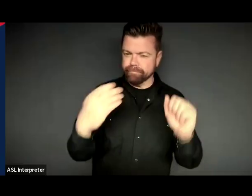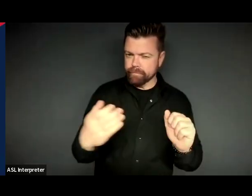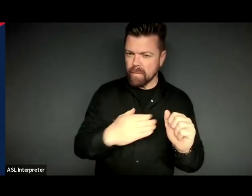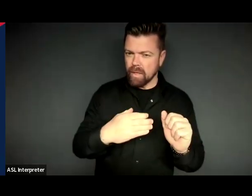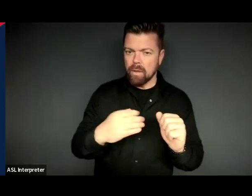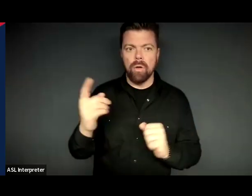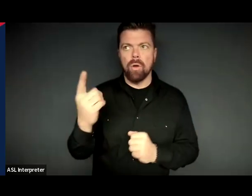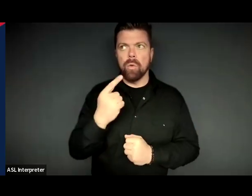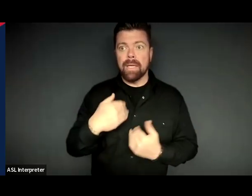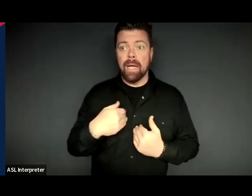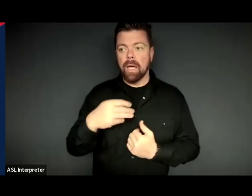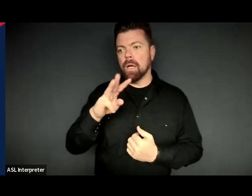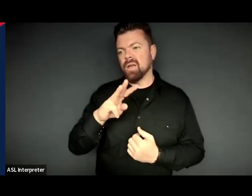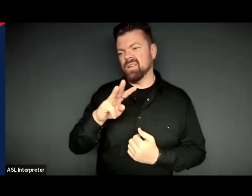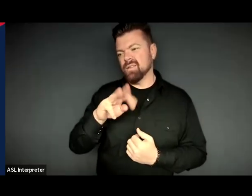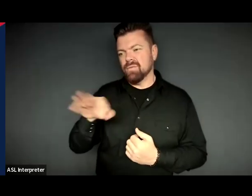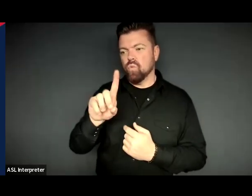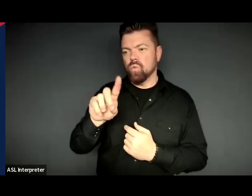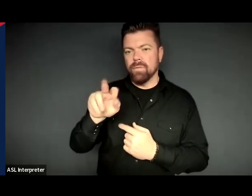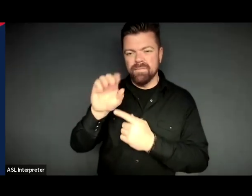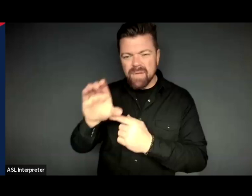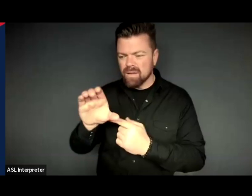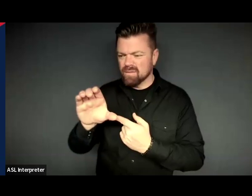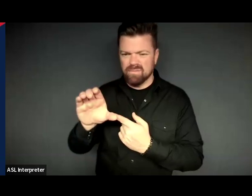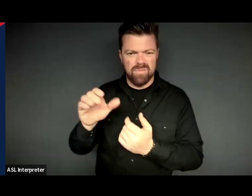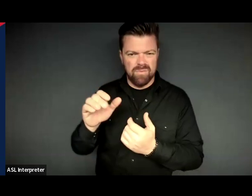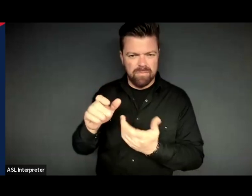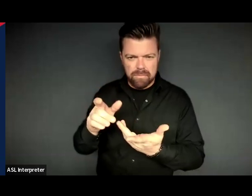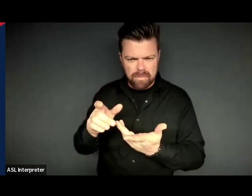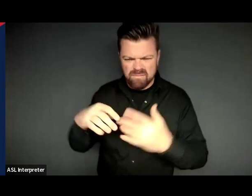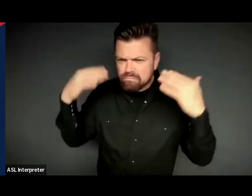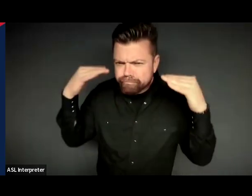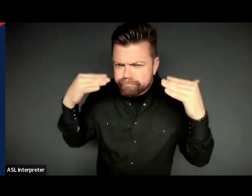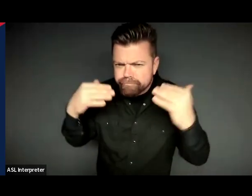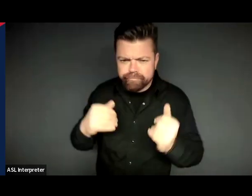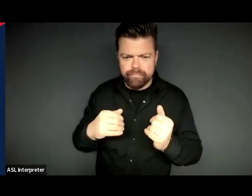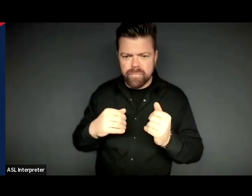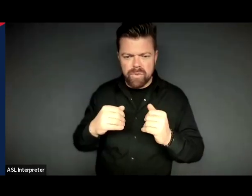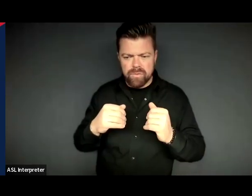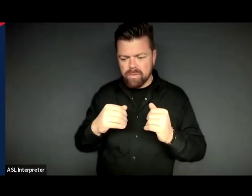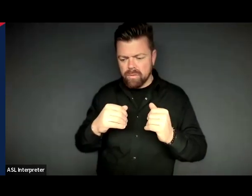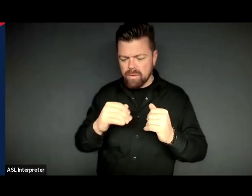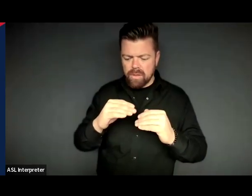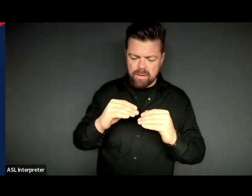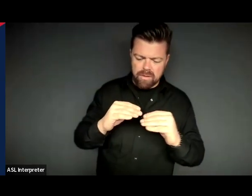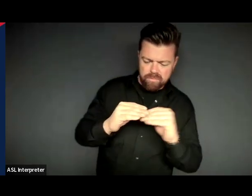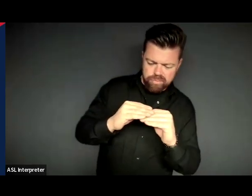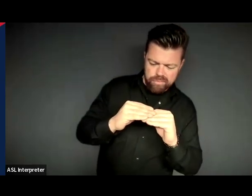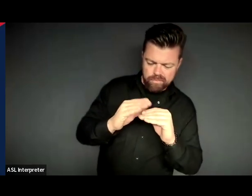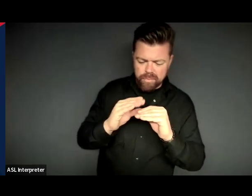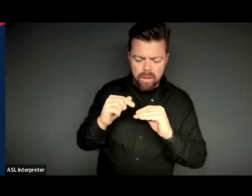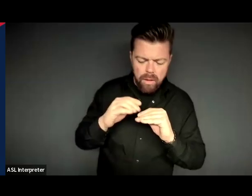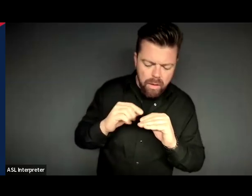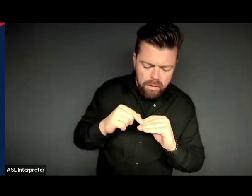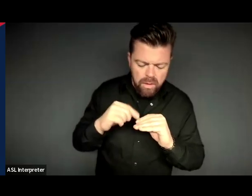with you, and it makes some noises, and they've worked to lower how loud the vacuum wound vac is, so you don't hear it as much as you used to.